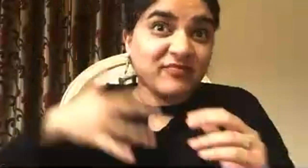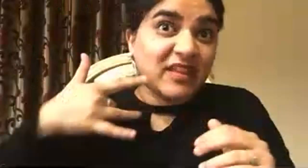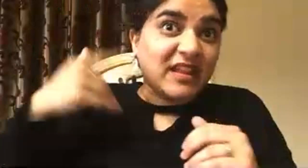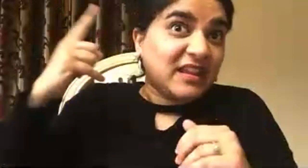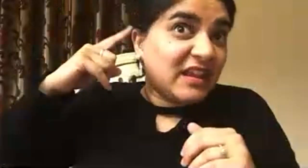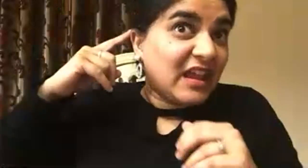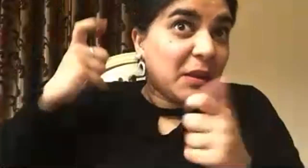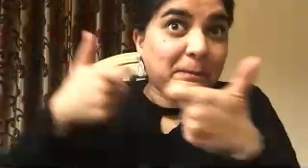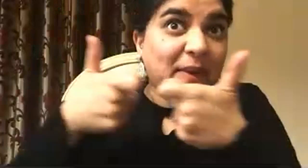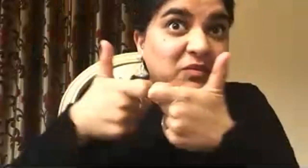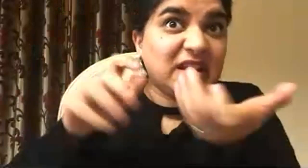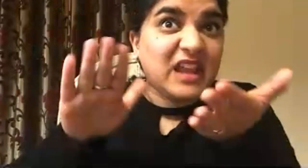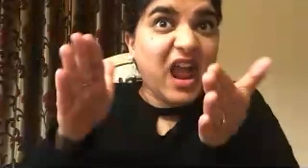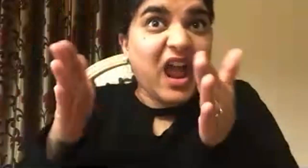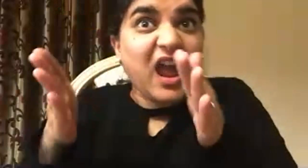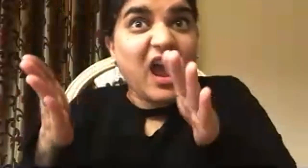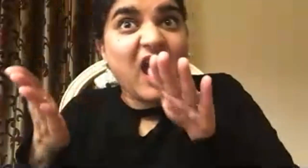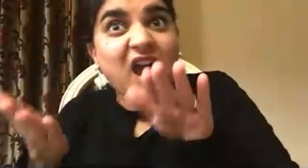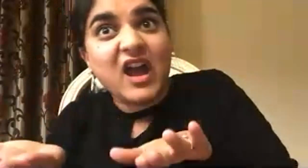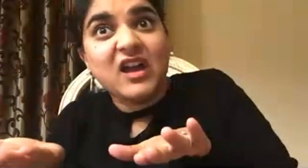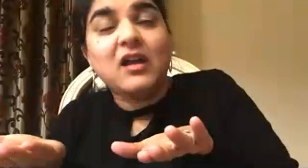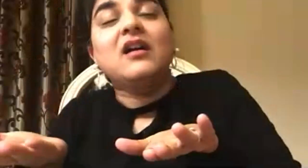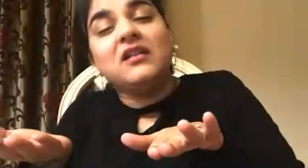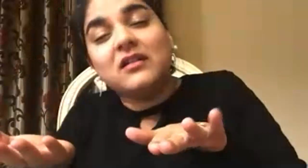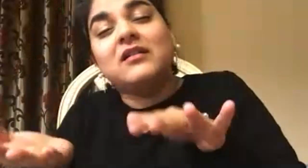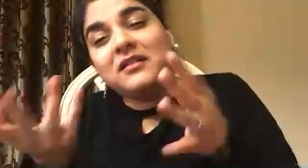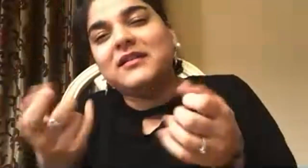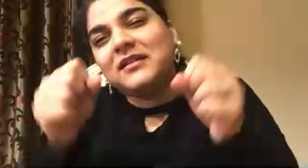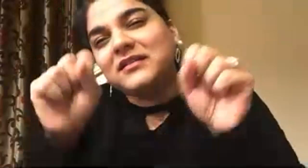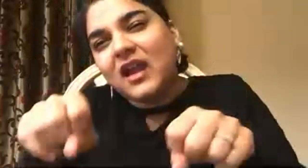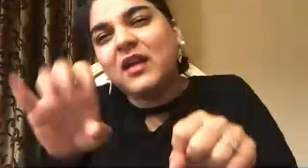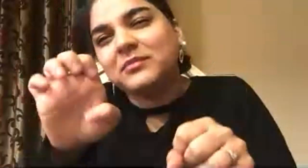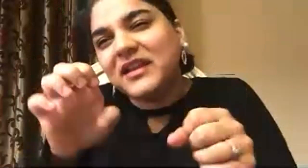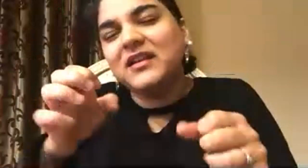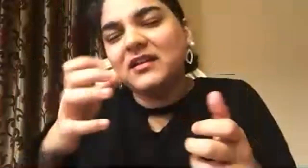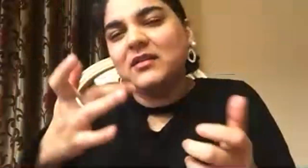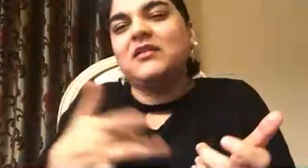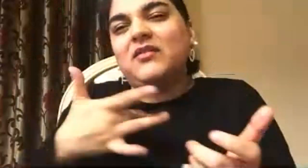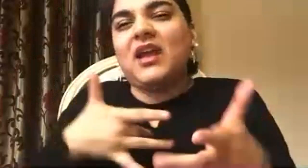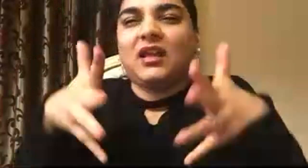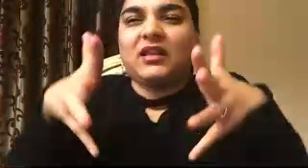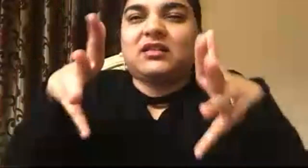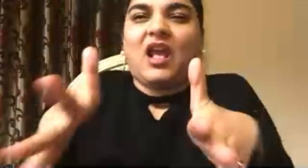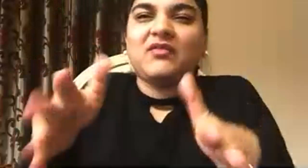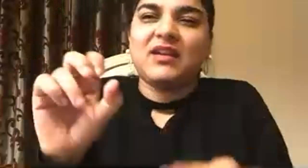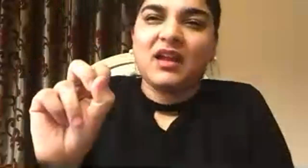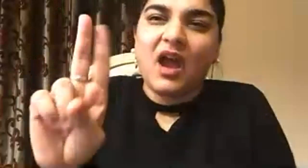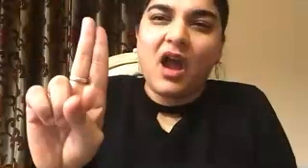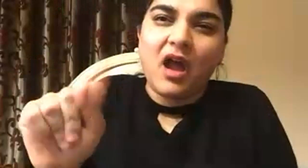to be communication. So where if the battery is slowly dying and then it's difficult to hear, that could be a sense of